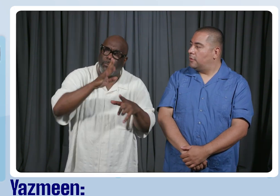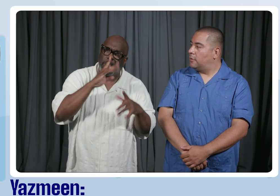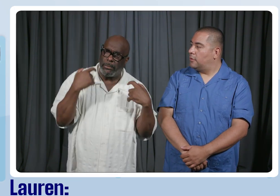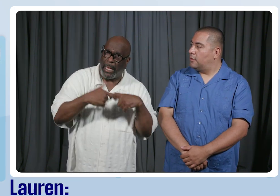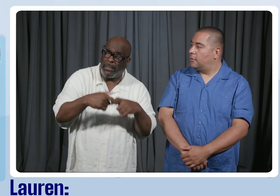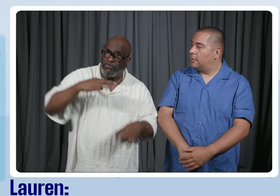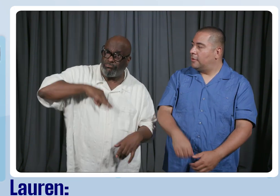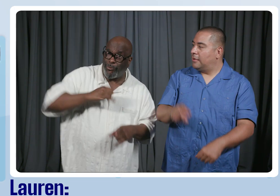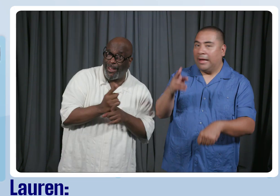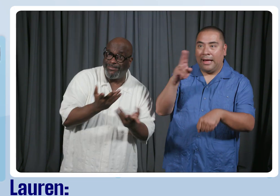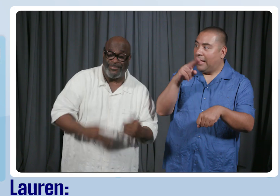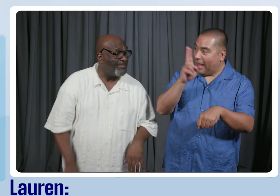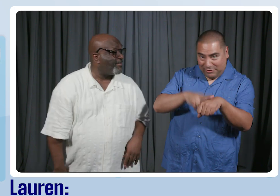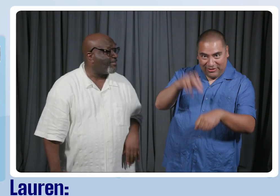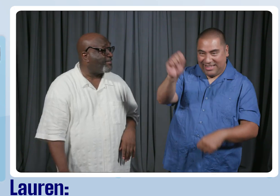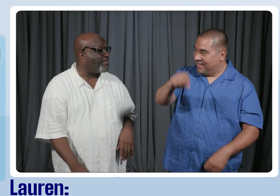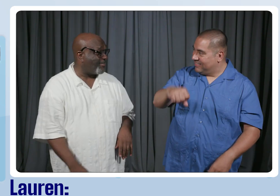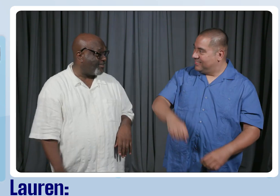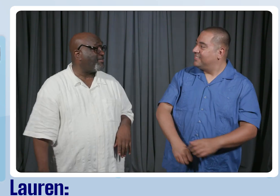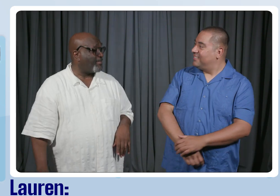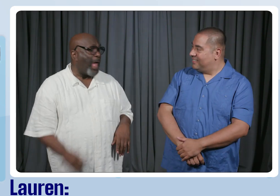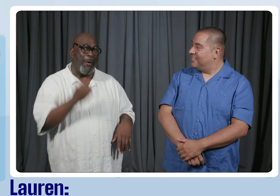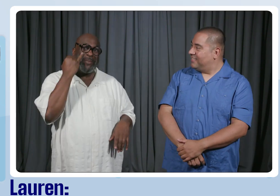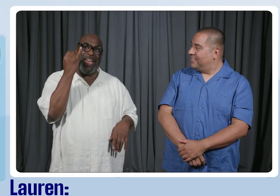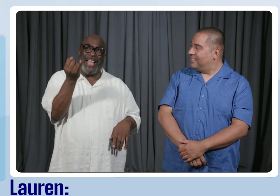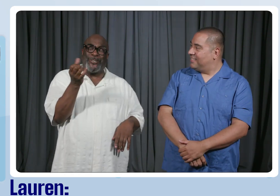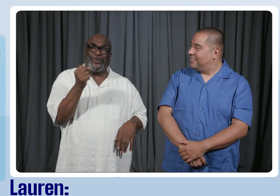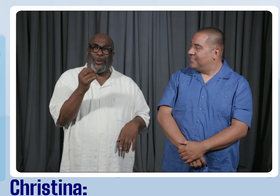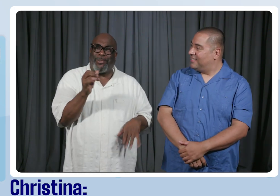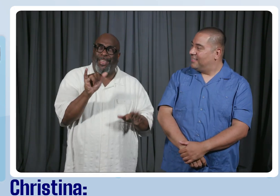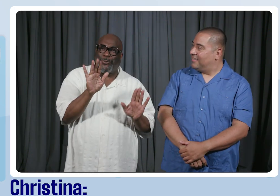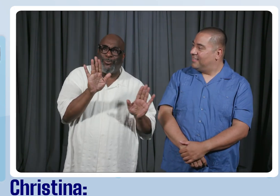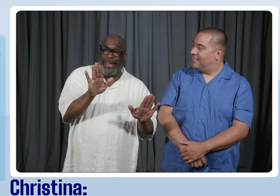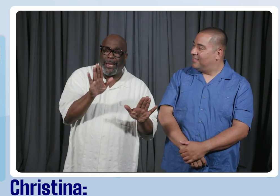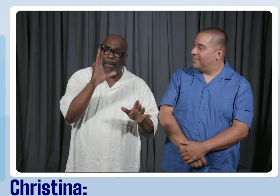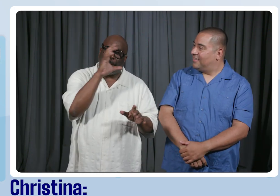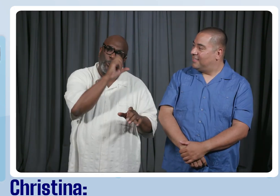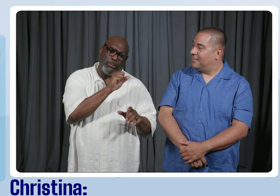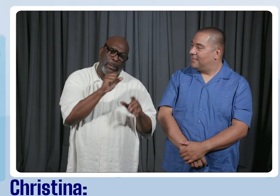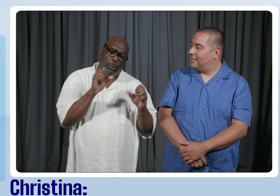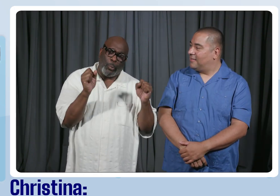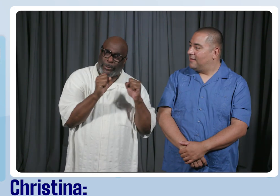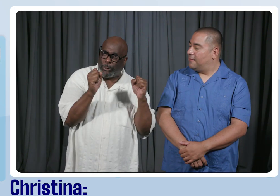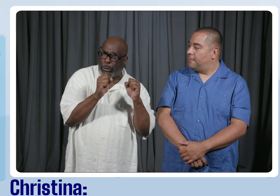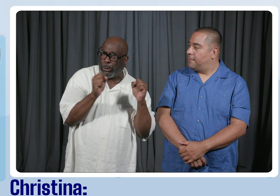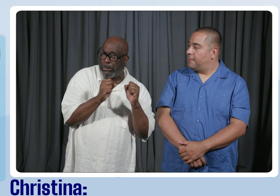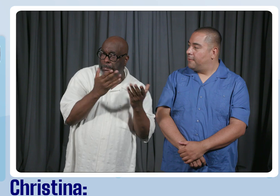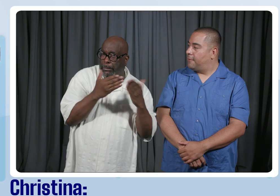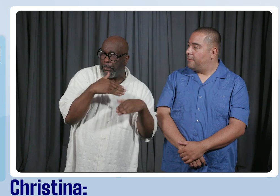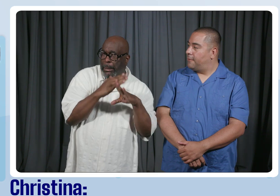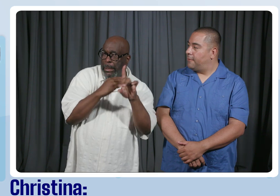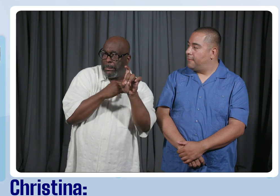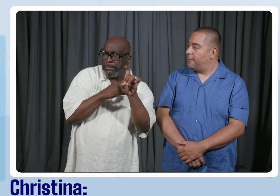has been. Yeah. No, I would imagine. So that's great. And I'm assuming our winters might be a barrier.